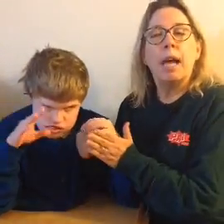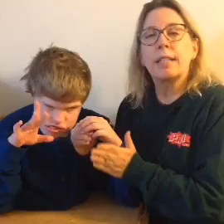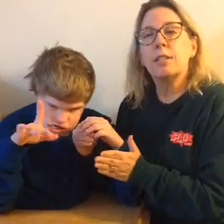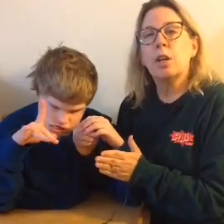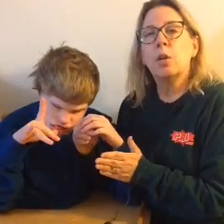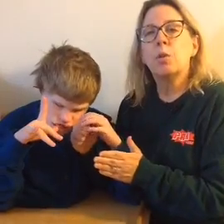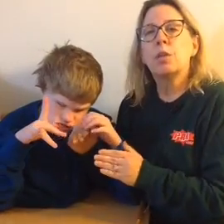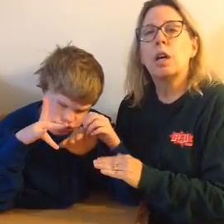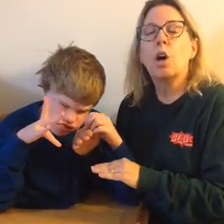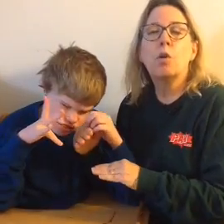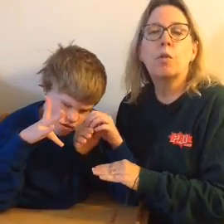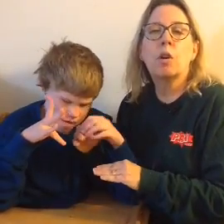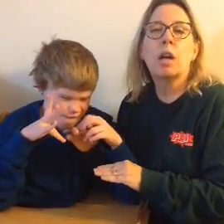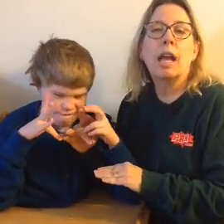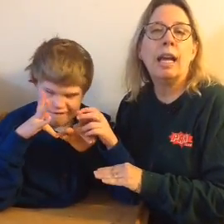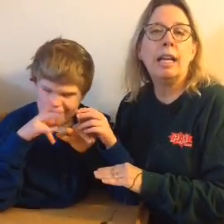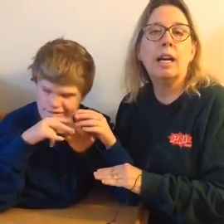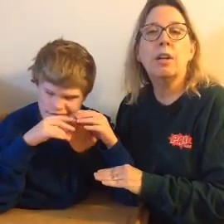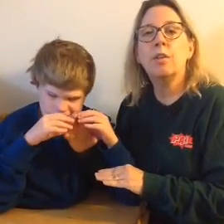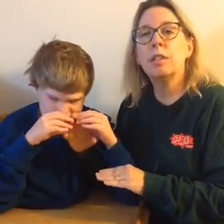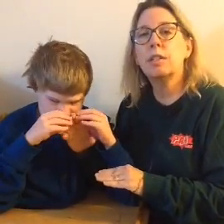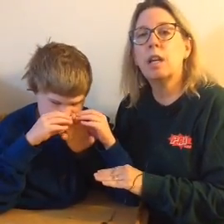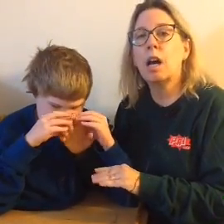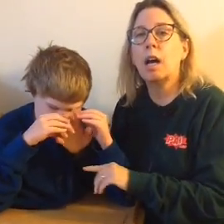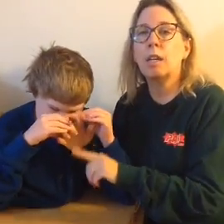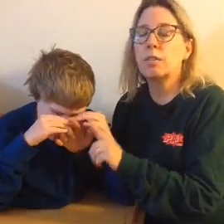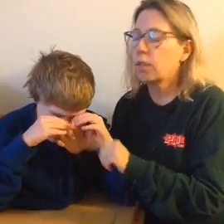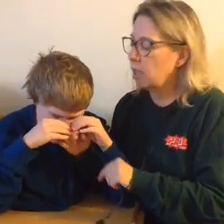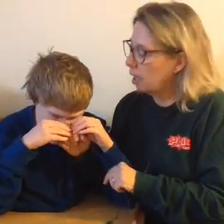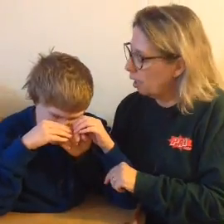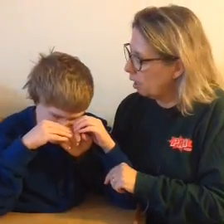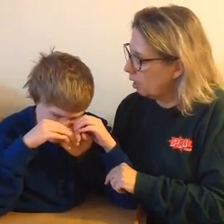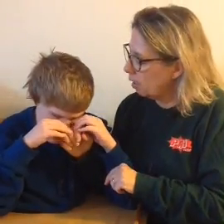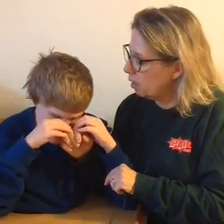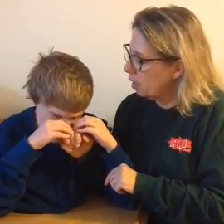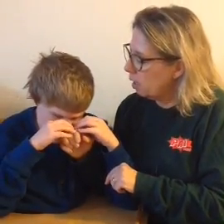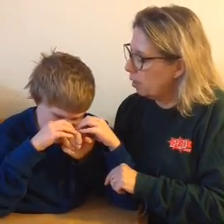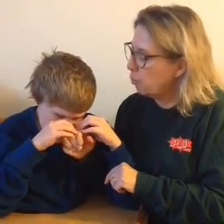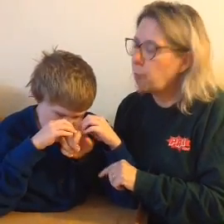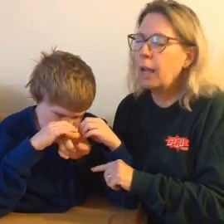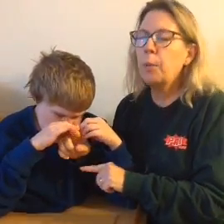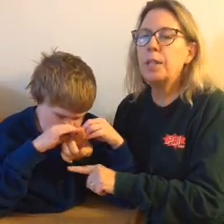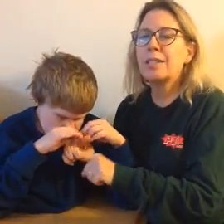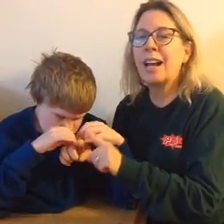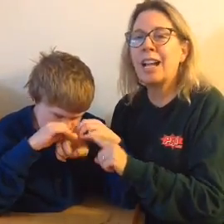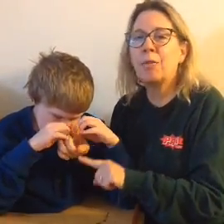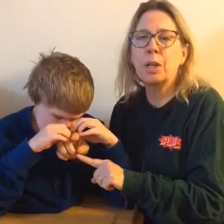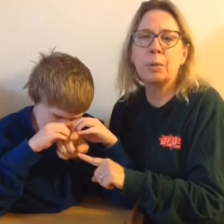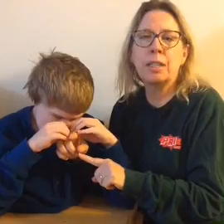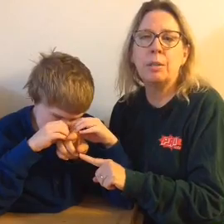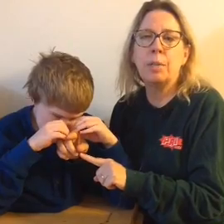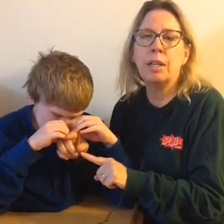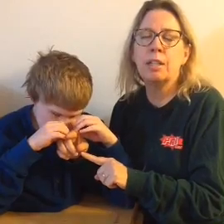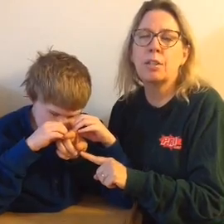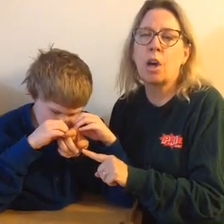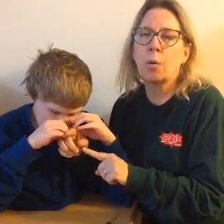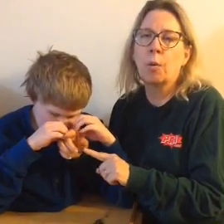Max knows over 800 signs, and the way we sign frequently depends on where